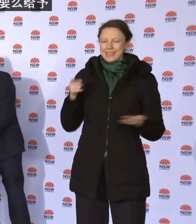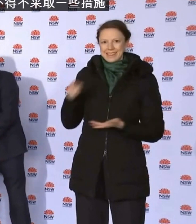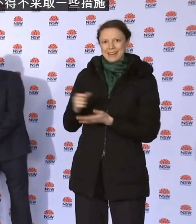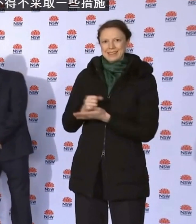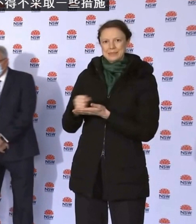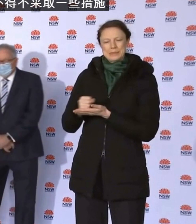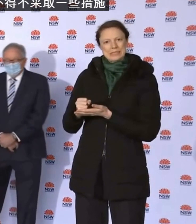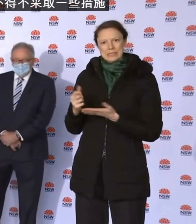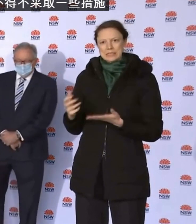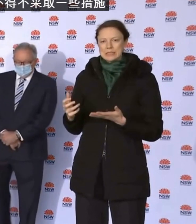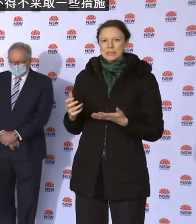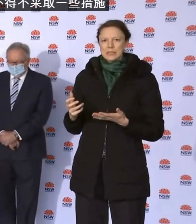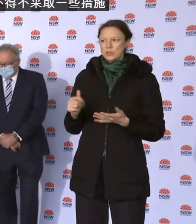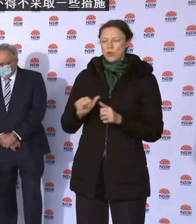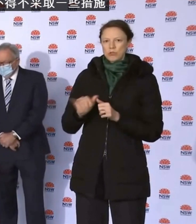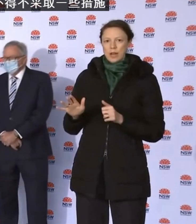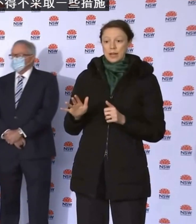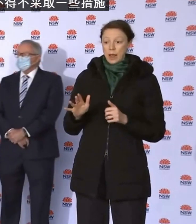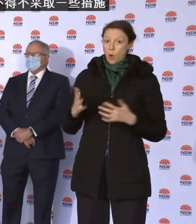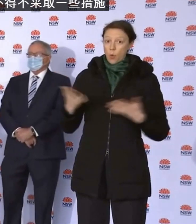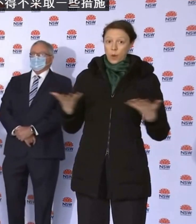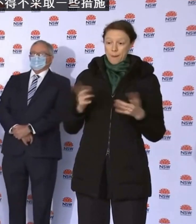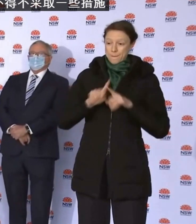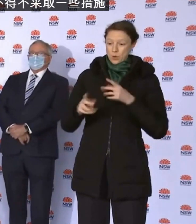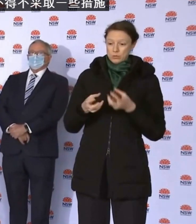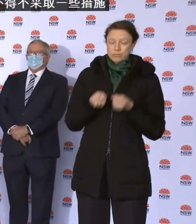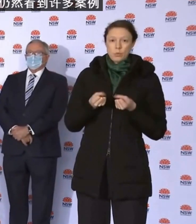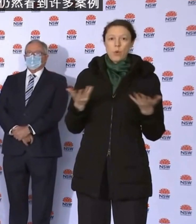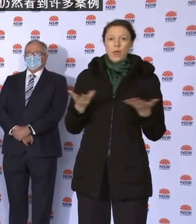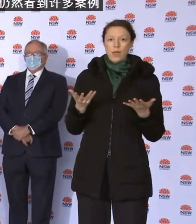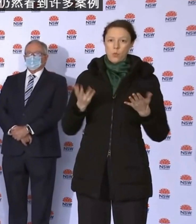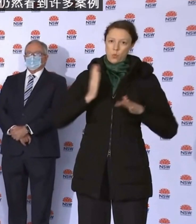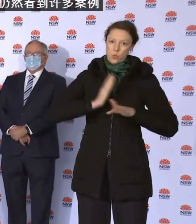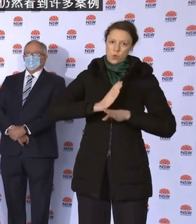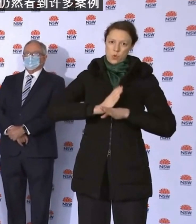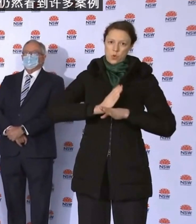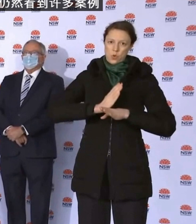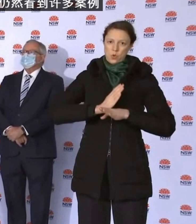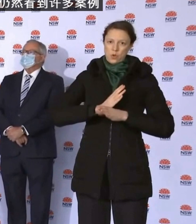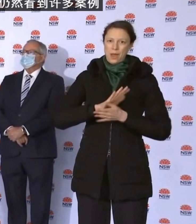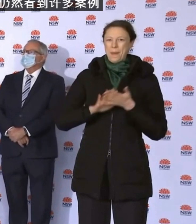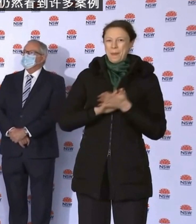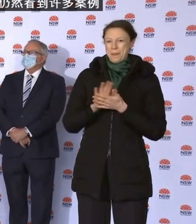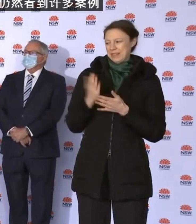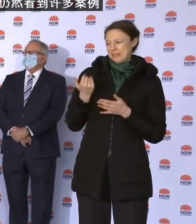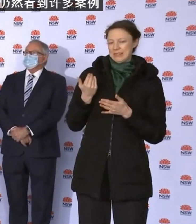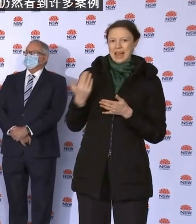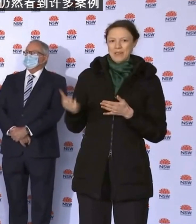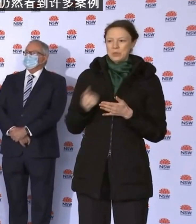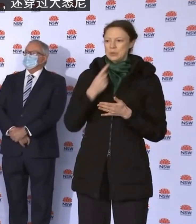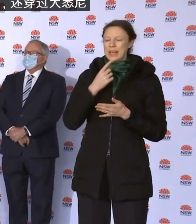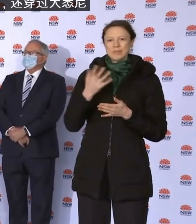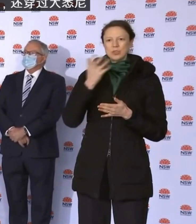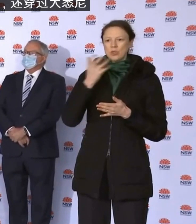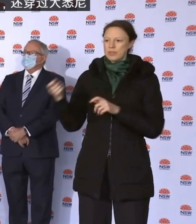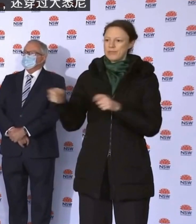or giving the virus is in workplaces. And that's why we had to take some of those difficult decisions we had to. We're still seeing a number of